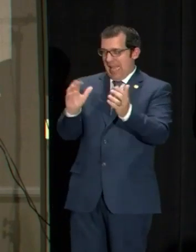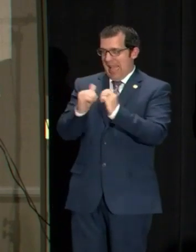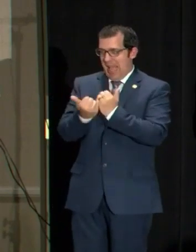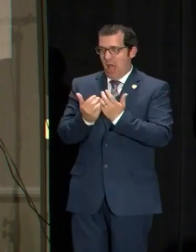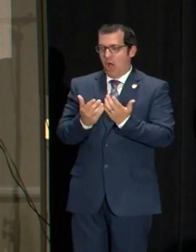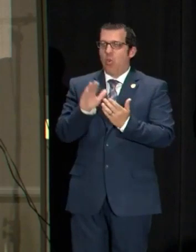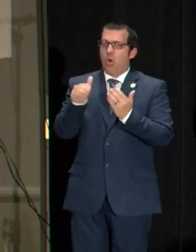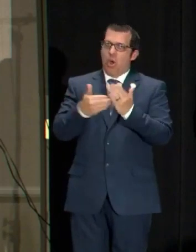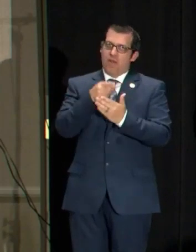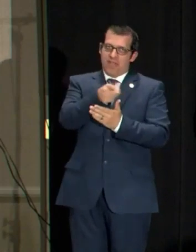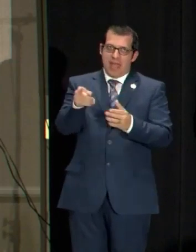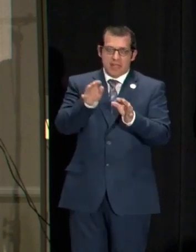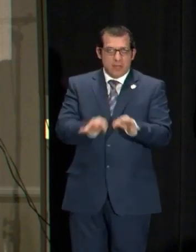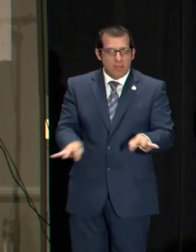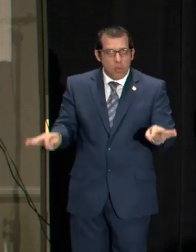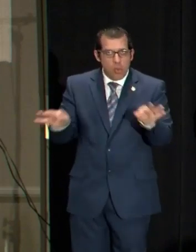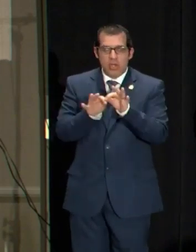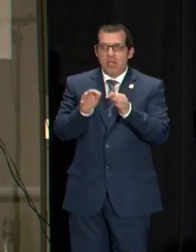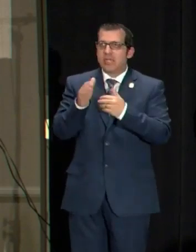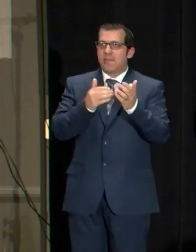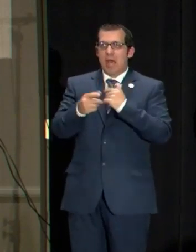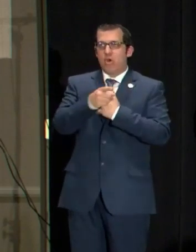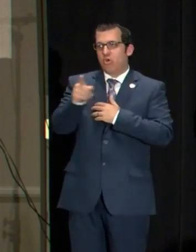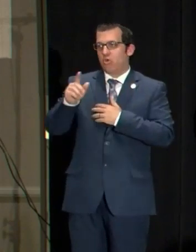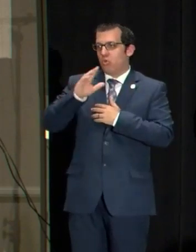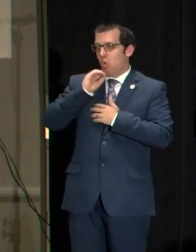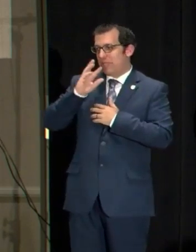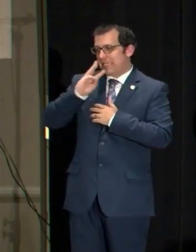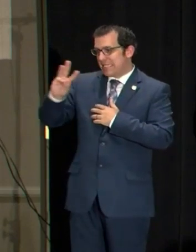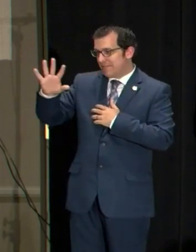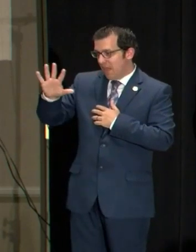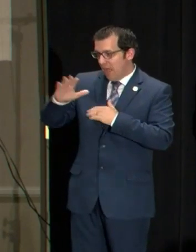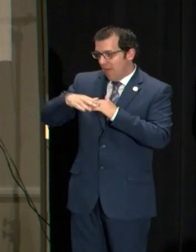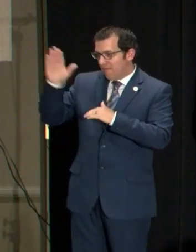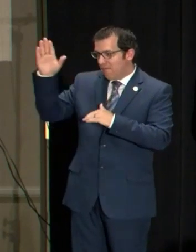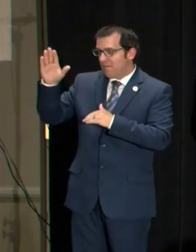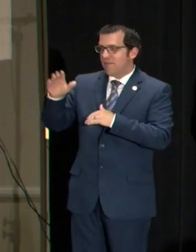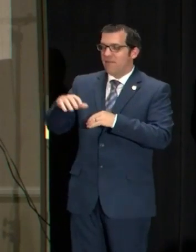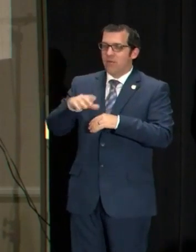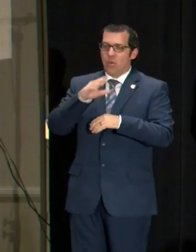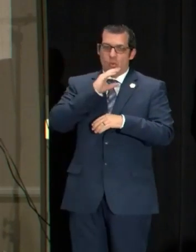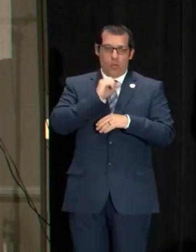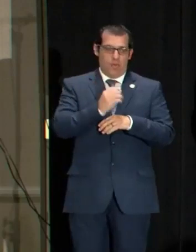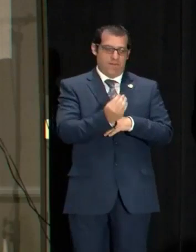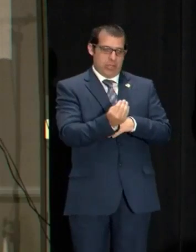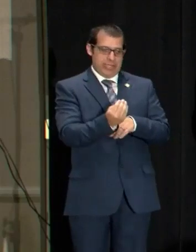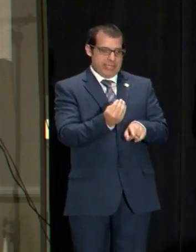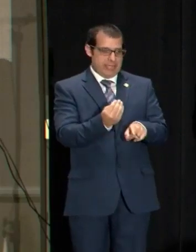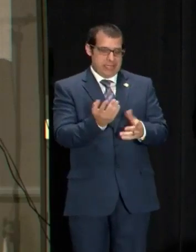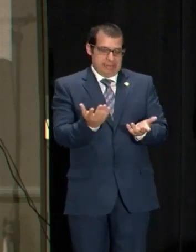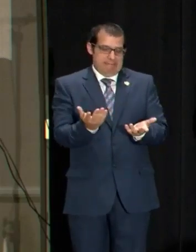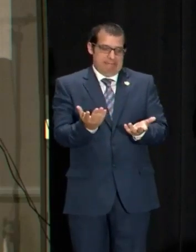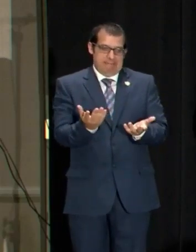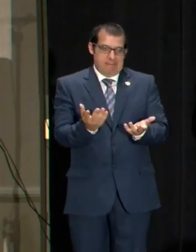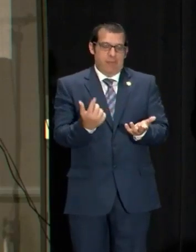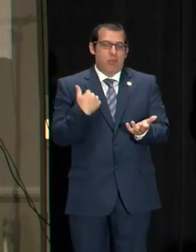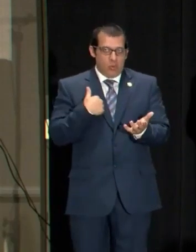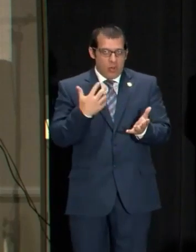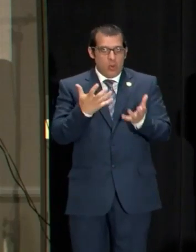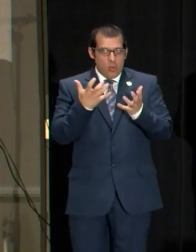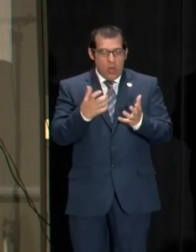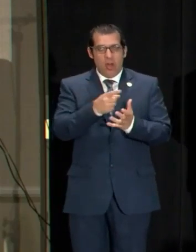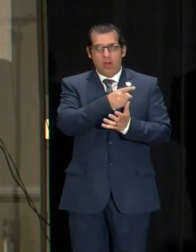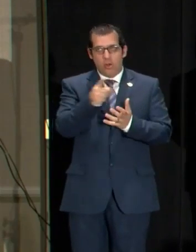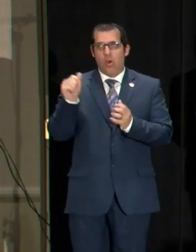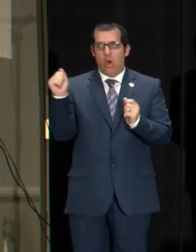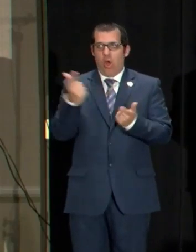All of that's important because whether you're 65 or whether you're 14, we want